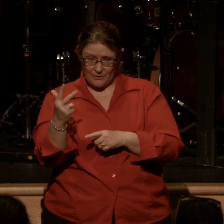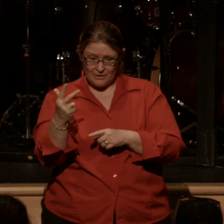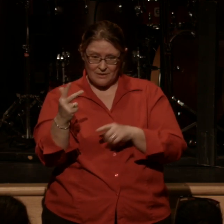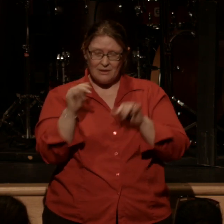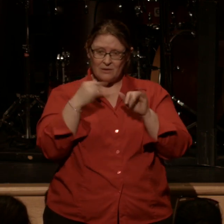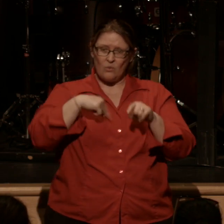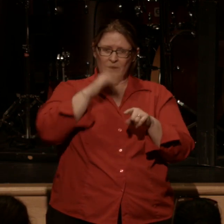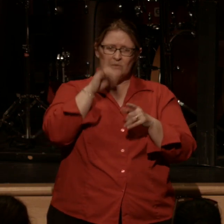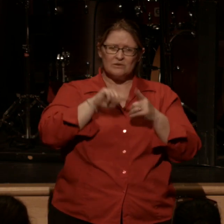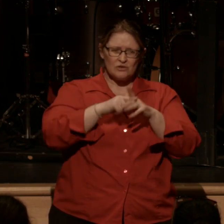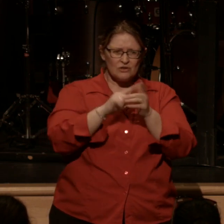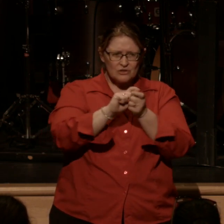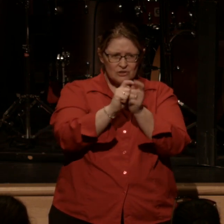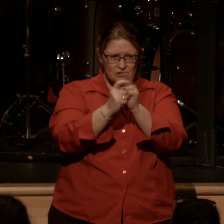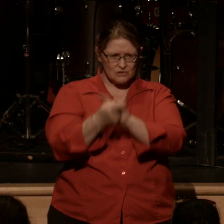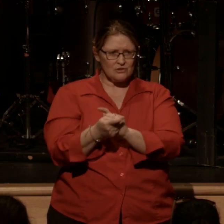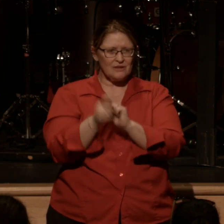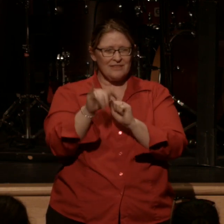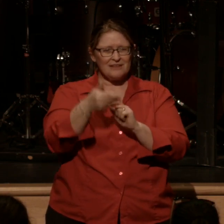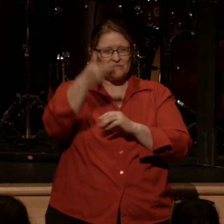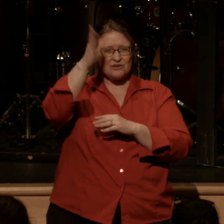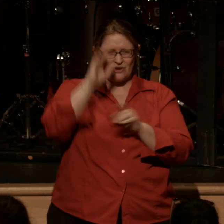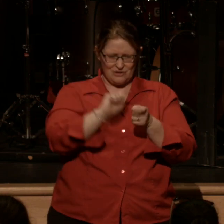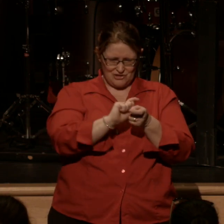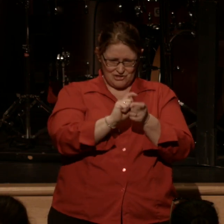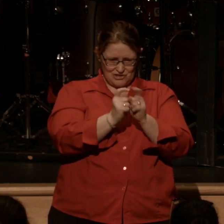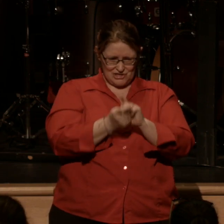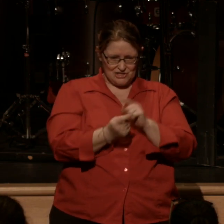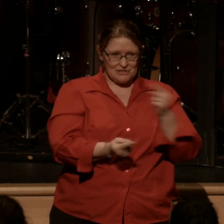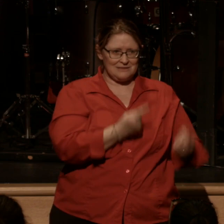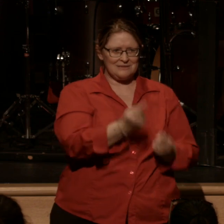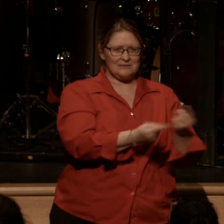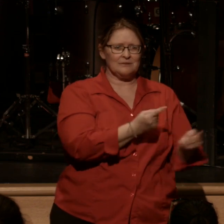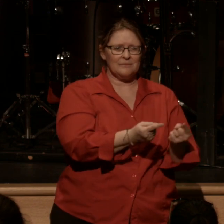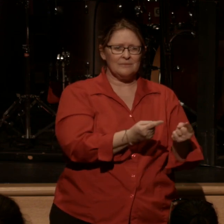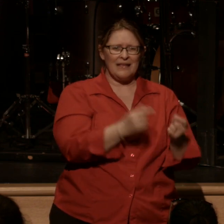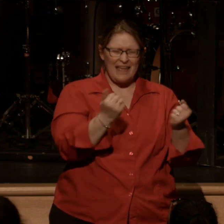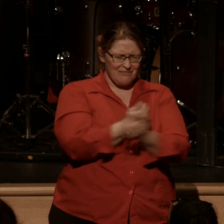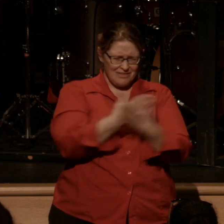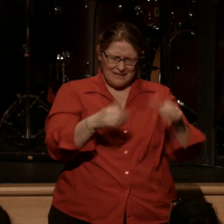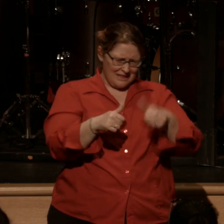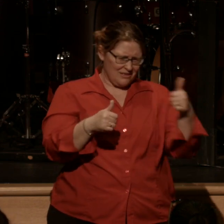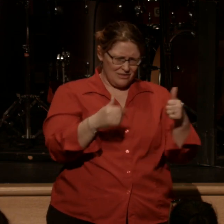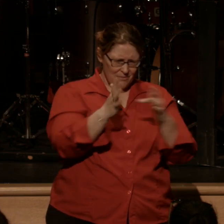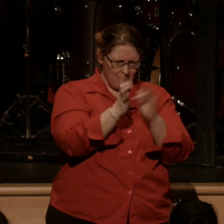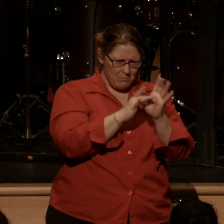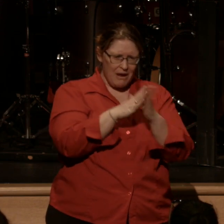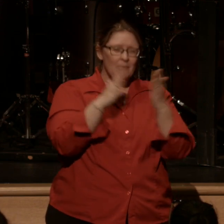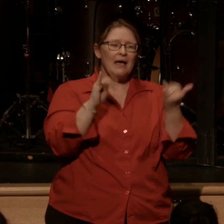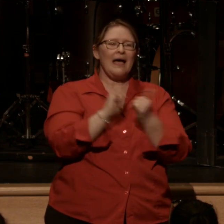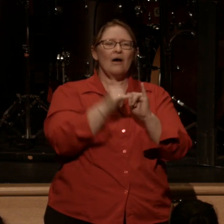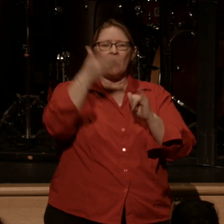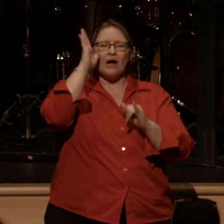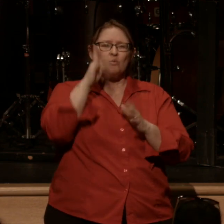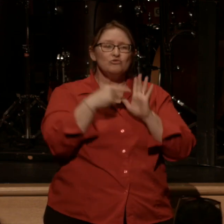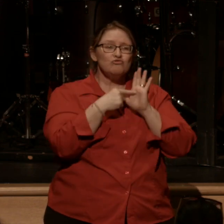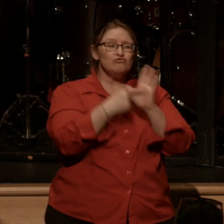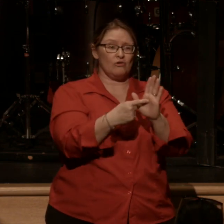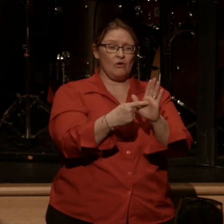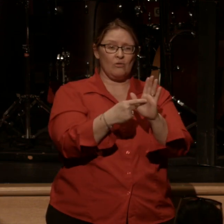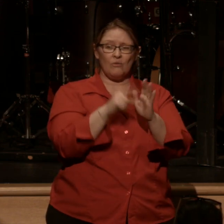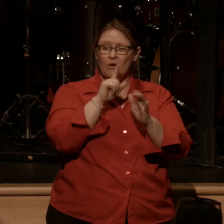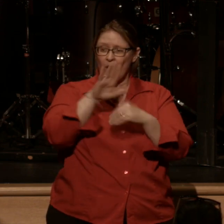to turn. Is God reversing the effects of sin? Everything else in the Bible is how God is going to show how